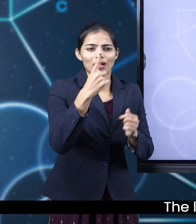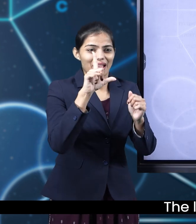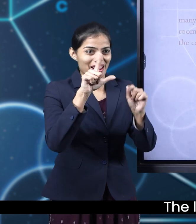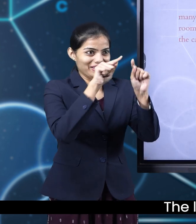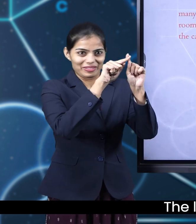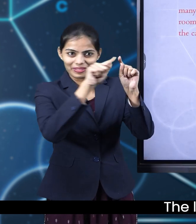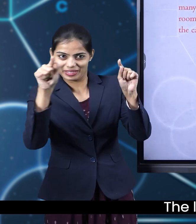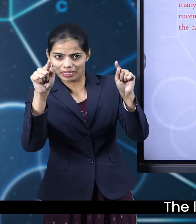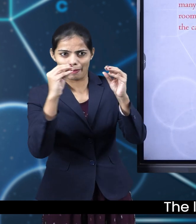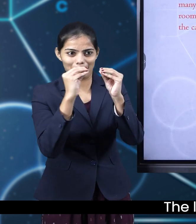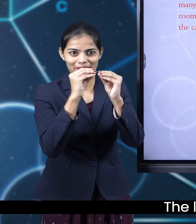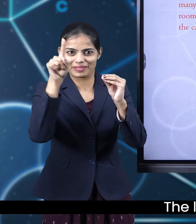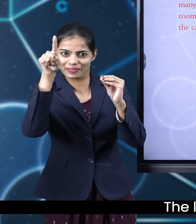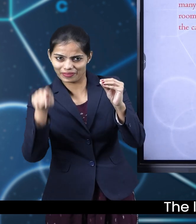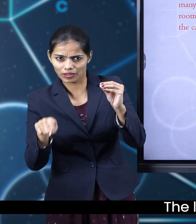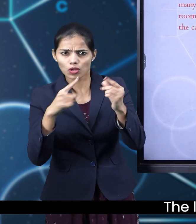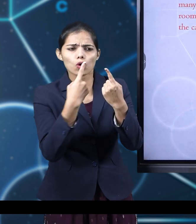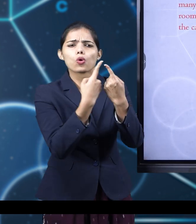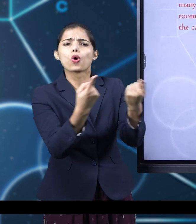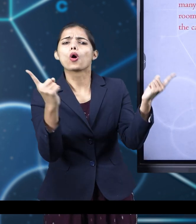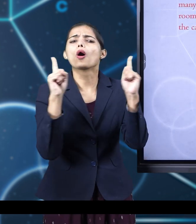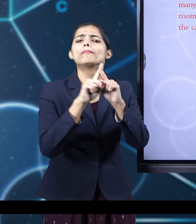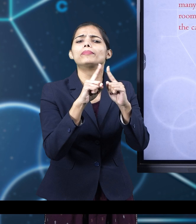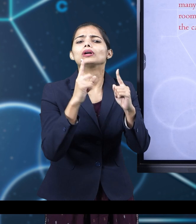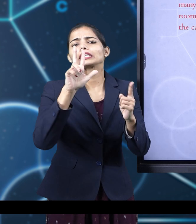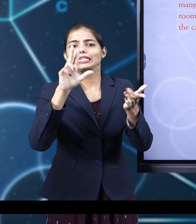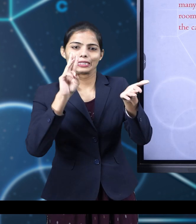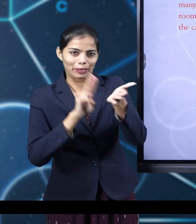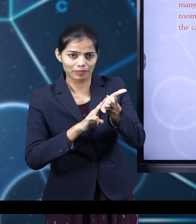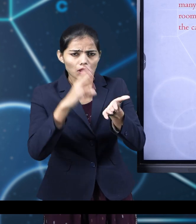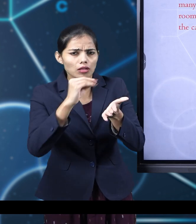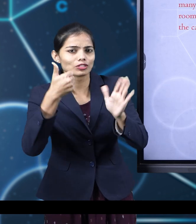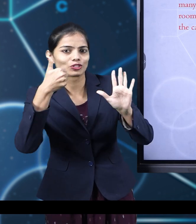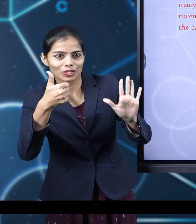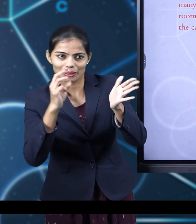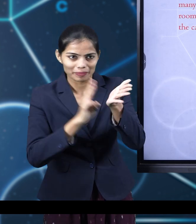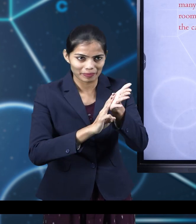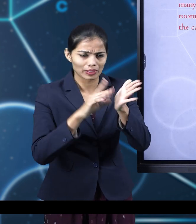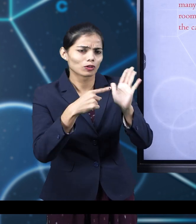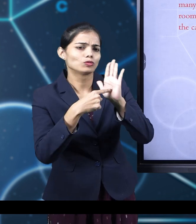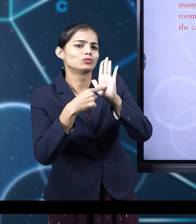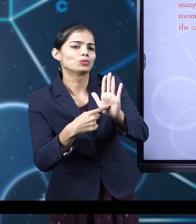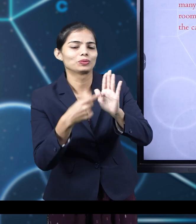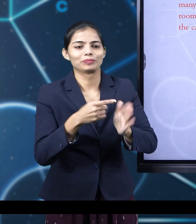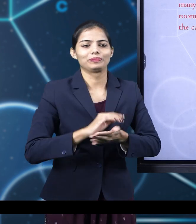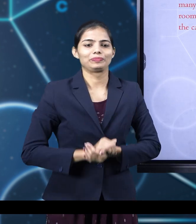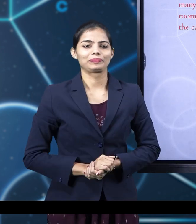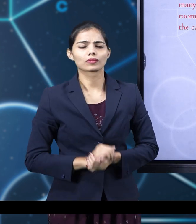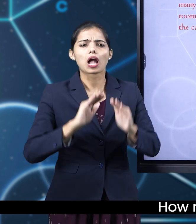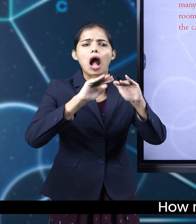The length and breadth of the room are 8 meter and 6 meter respectively. How